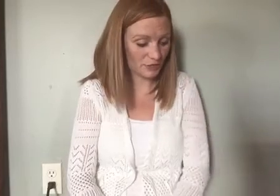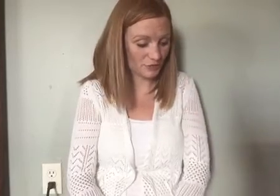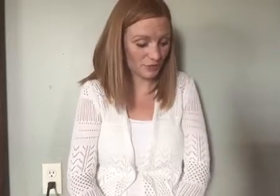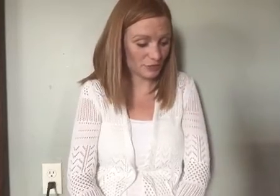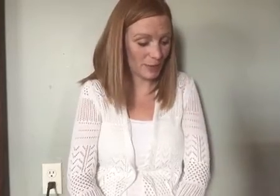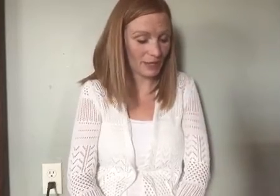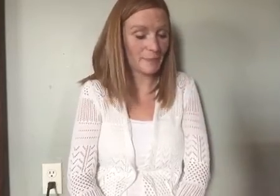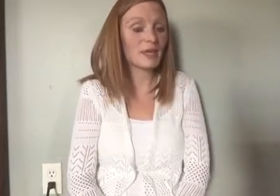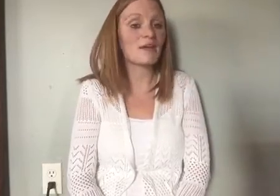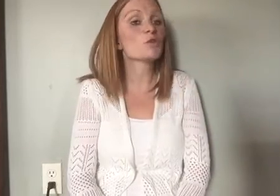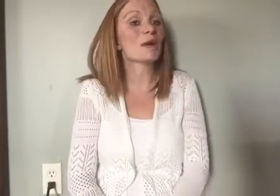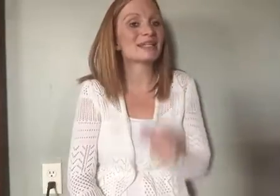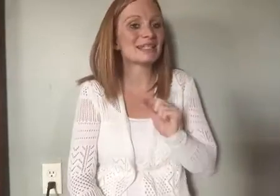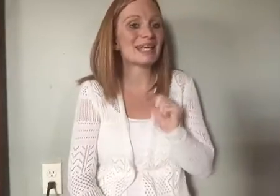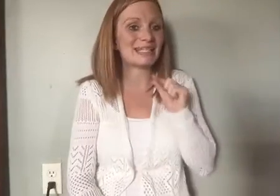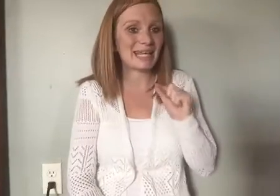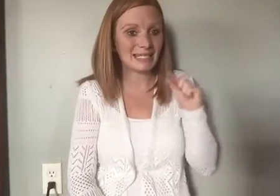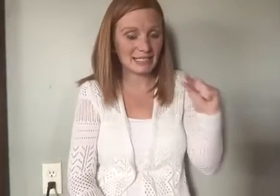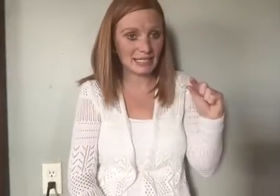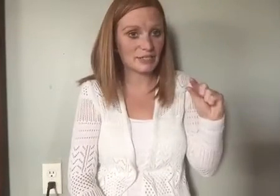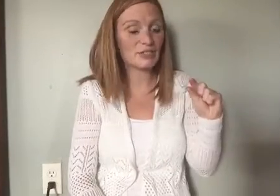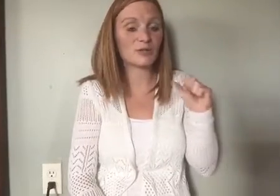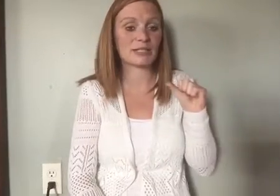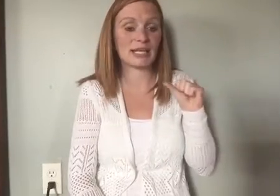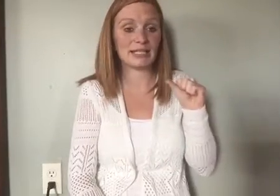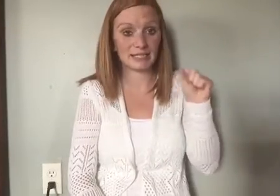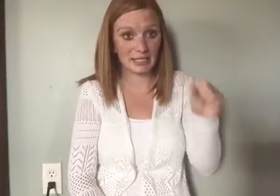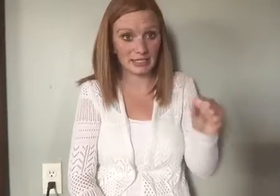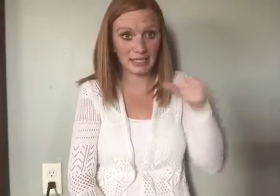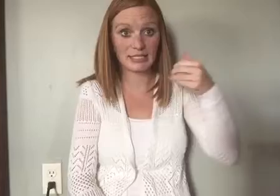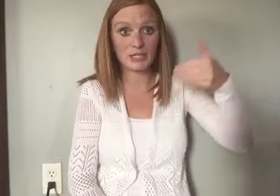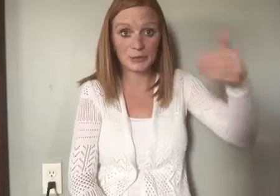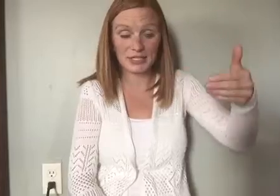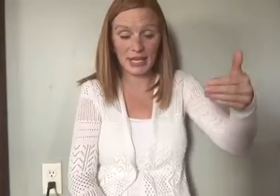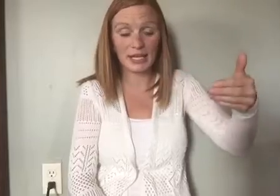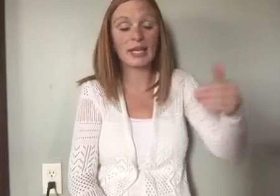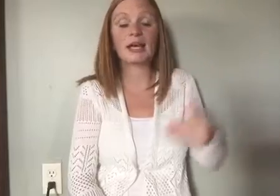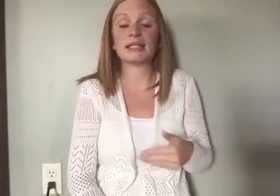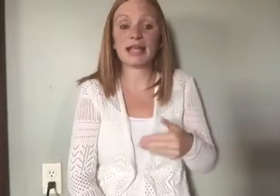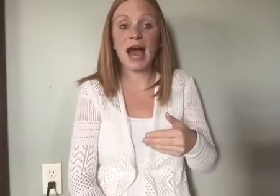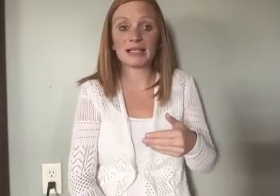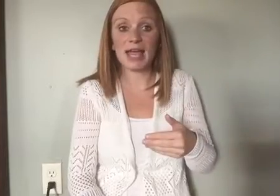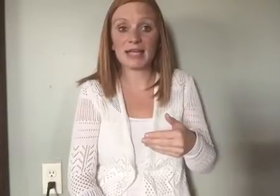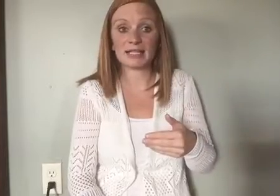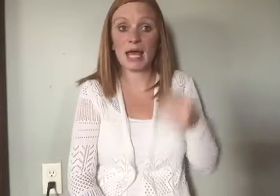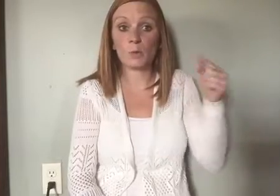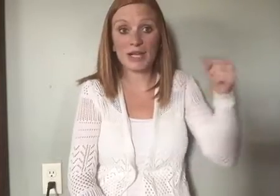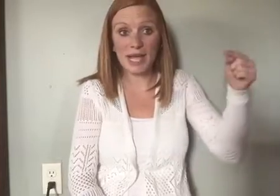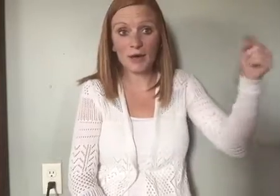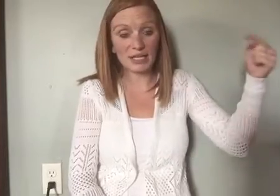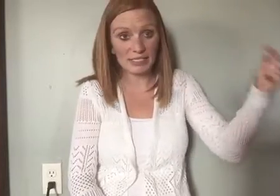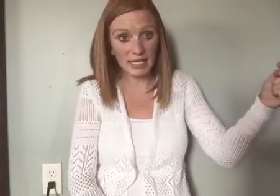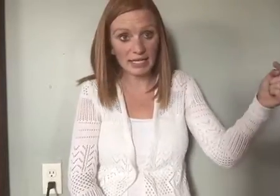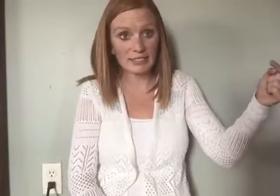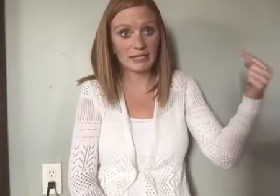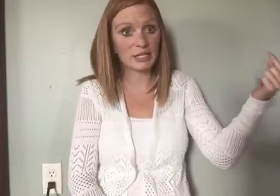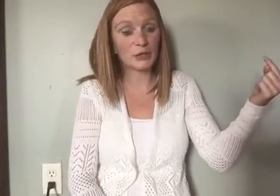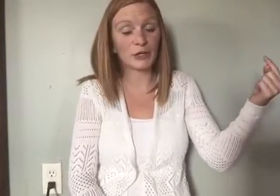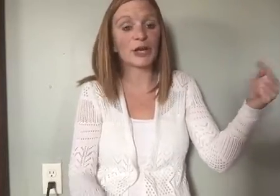just finger spell it. If you wanted to say dating, so it's the idea that it's a continuous thing, not as in I went out on a date, singular,